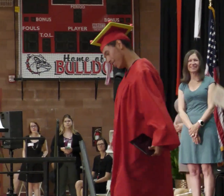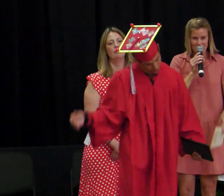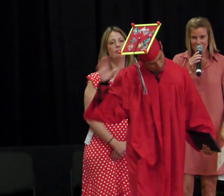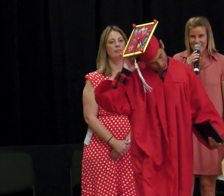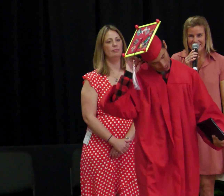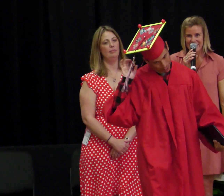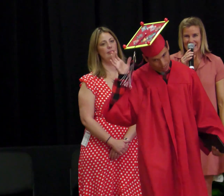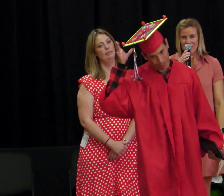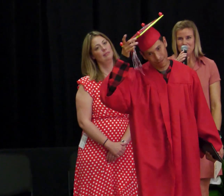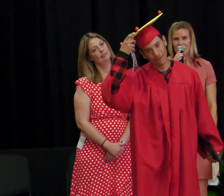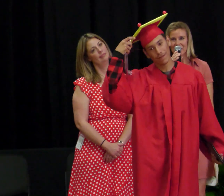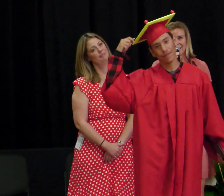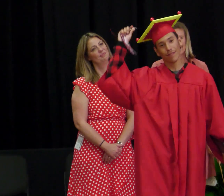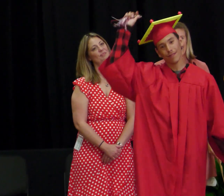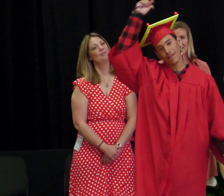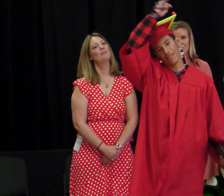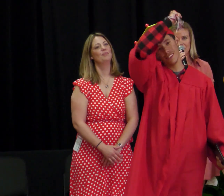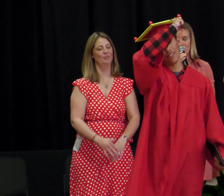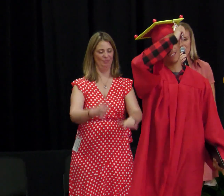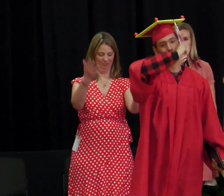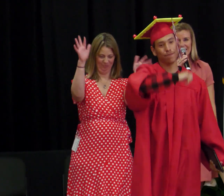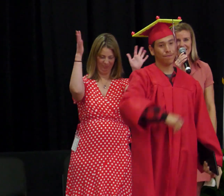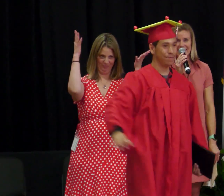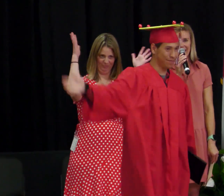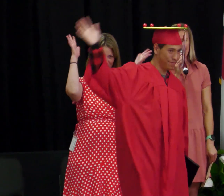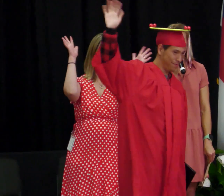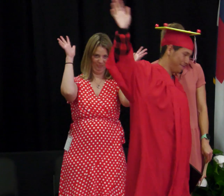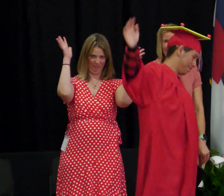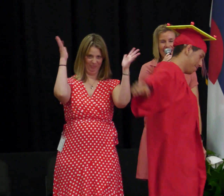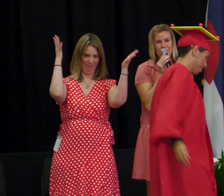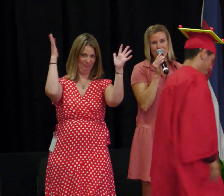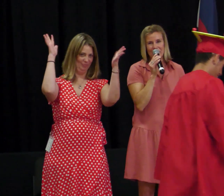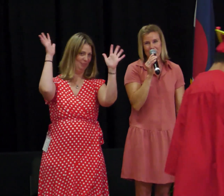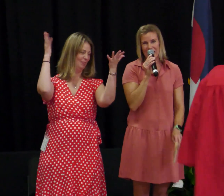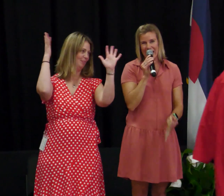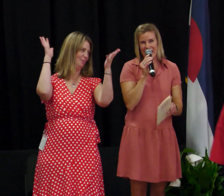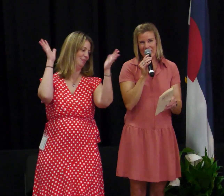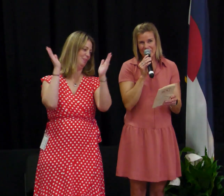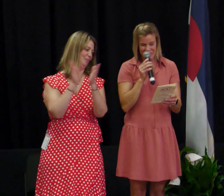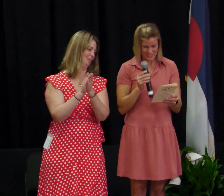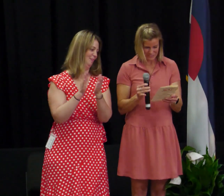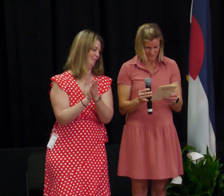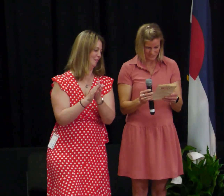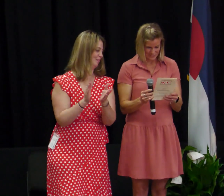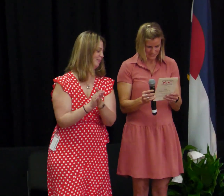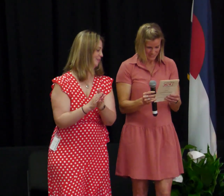Approaching the front of the stage Moving his tassel From right to left And a big wave